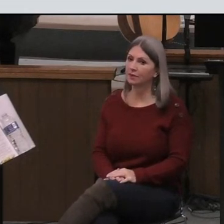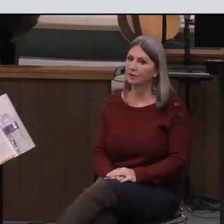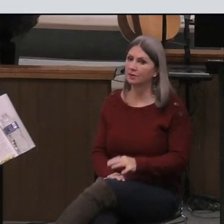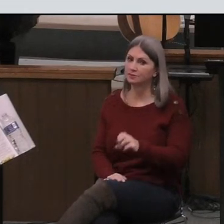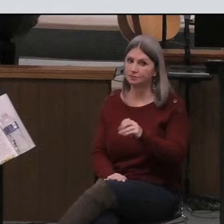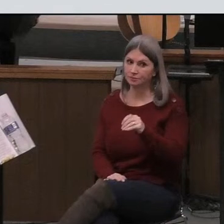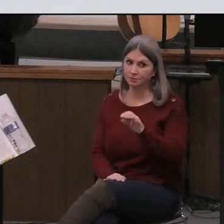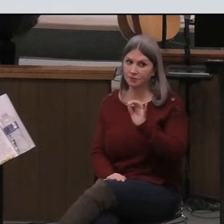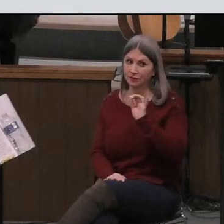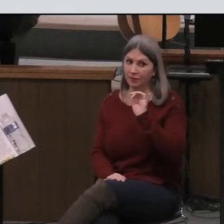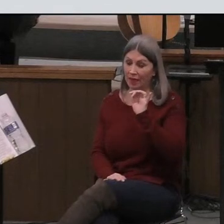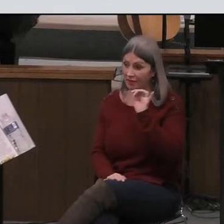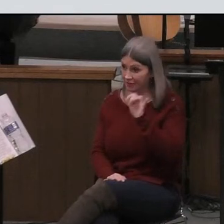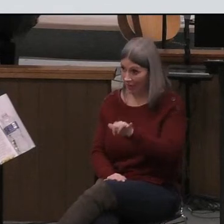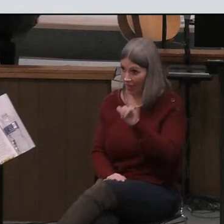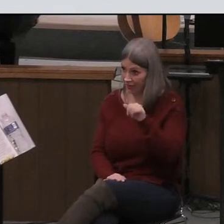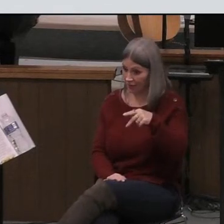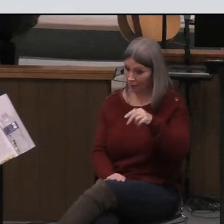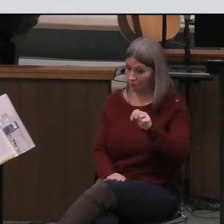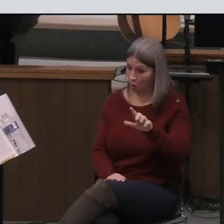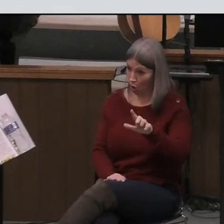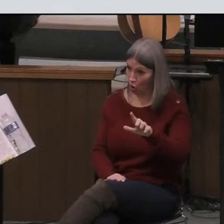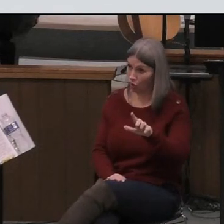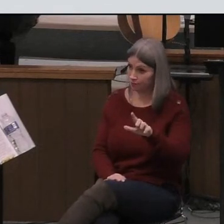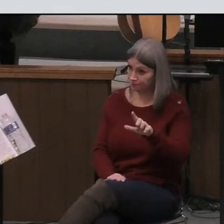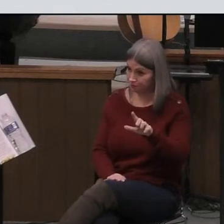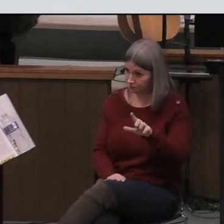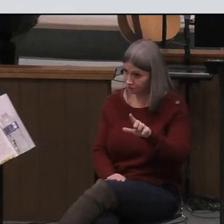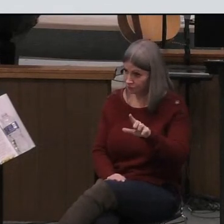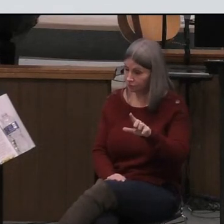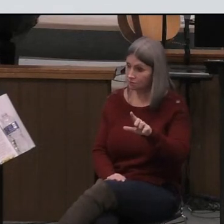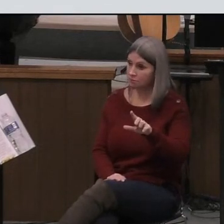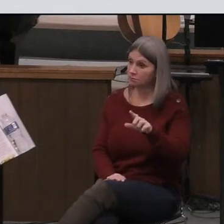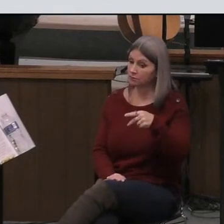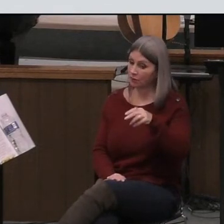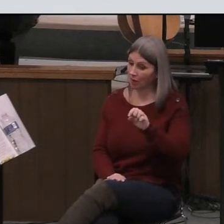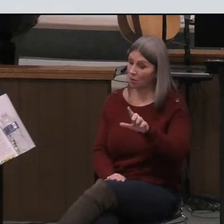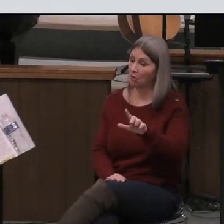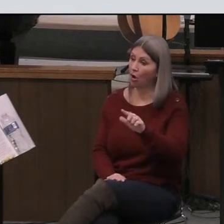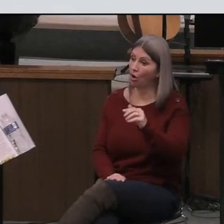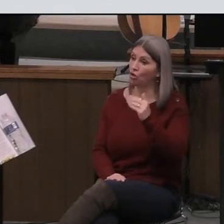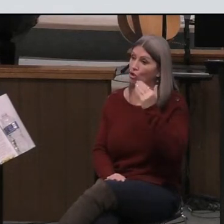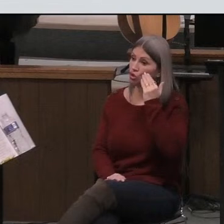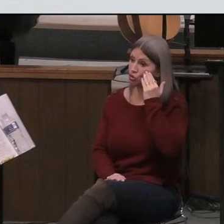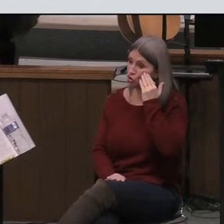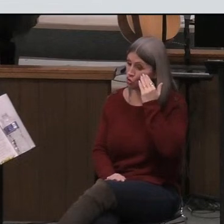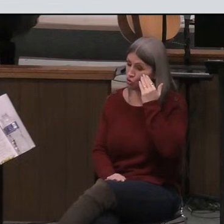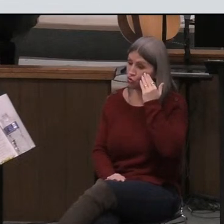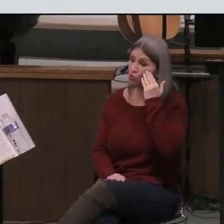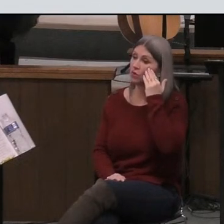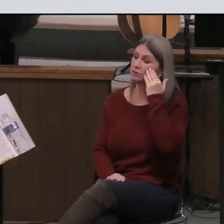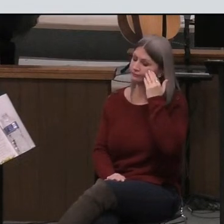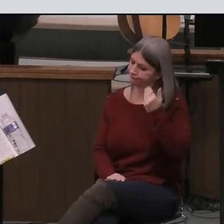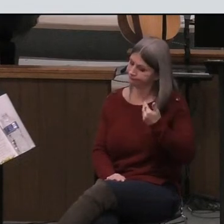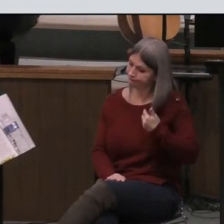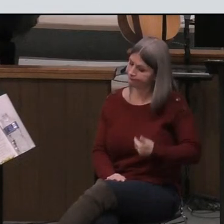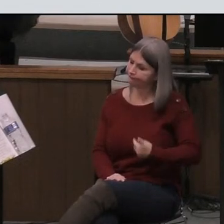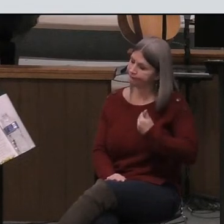It was in that sense that Paul filled up. Paul knew from the beginning that he was to